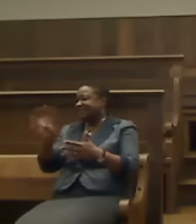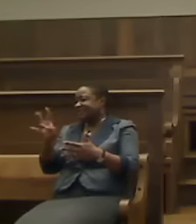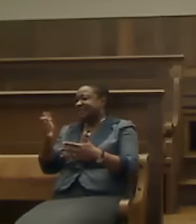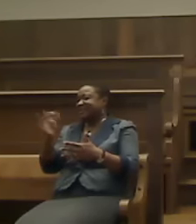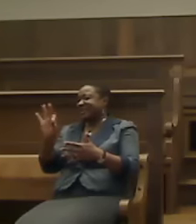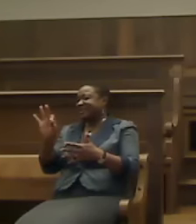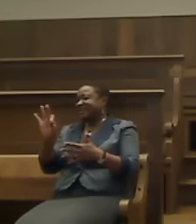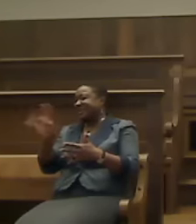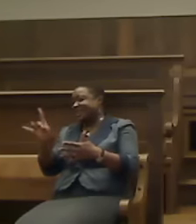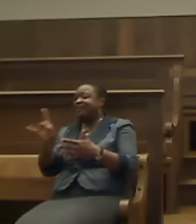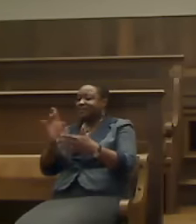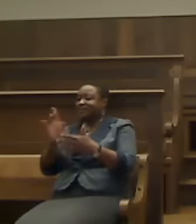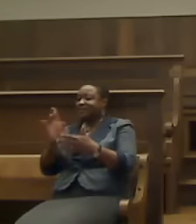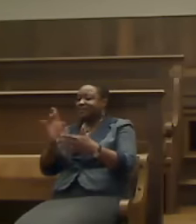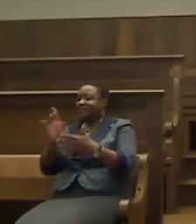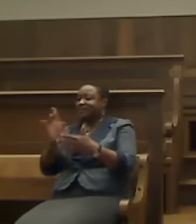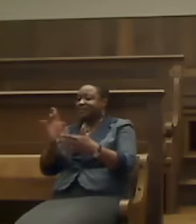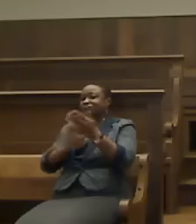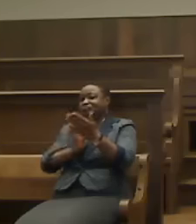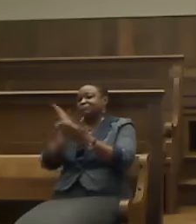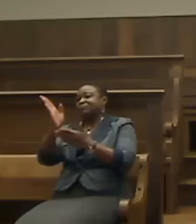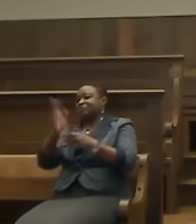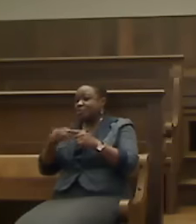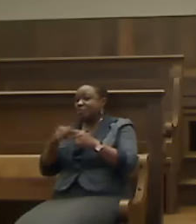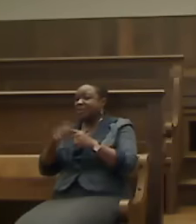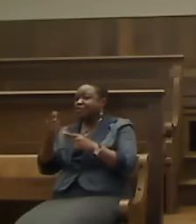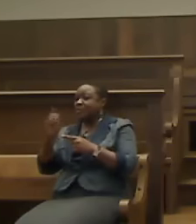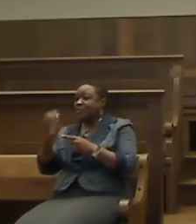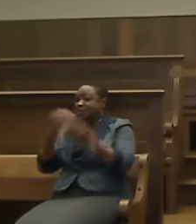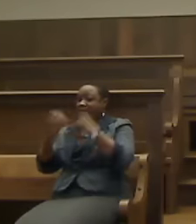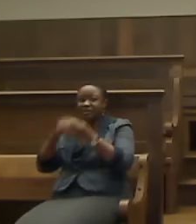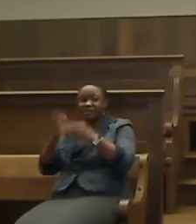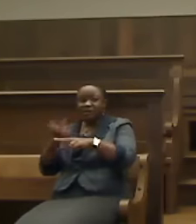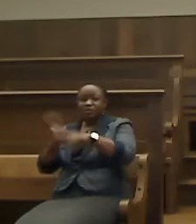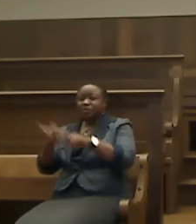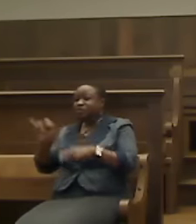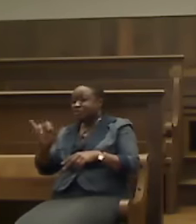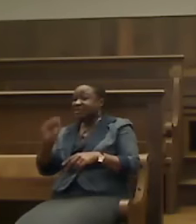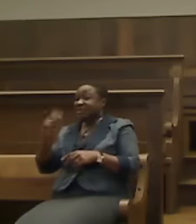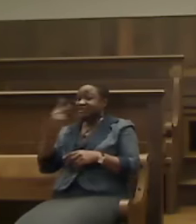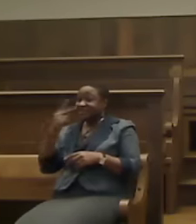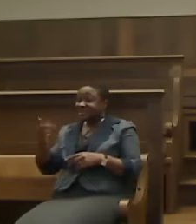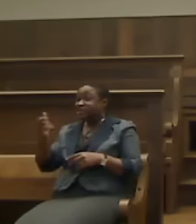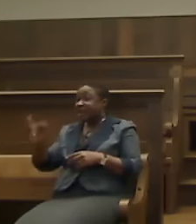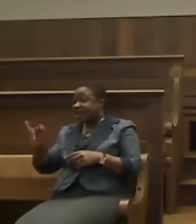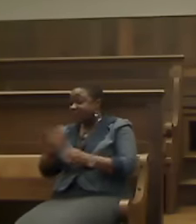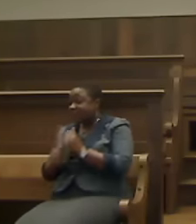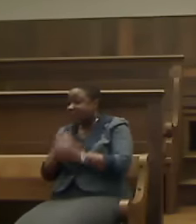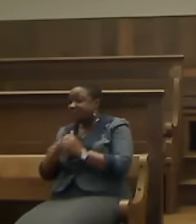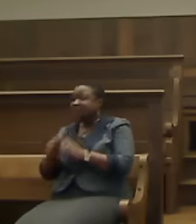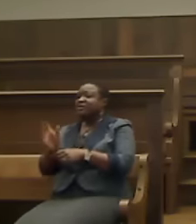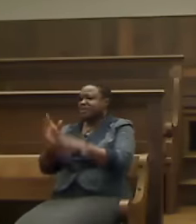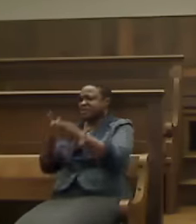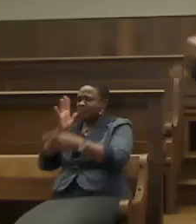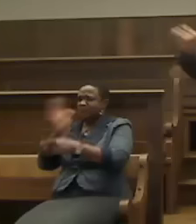goes up when the consumption of GMOs went up dramatically. In fact, you can see the gastrointestinal disorders. You can see on the film Genetic